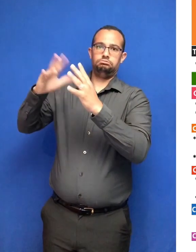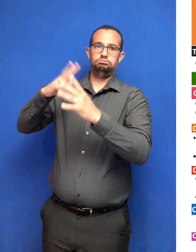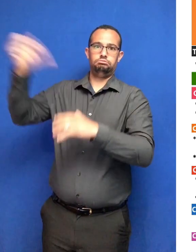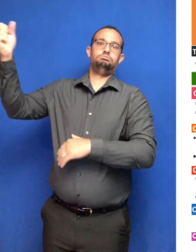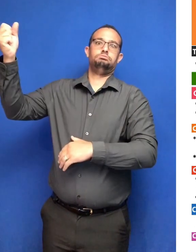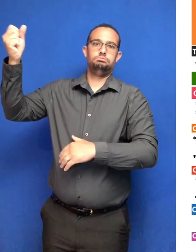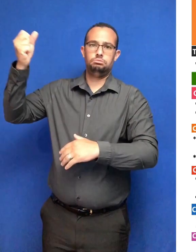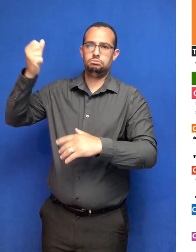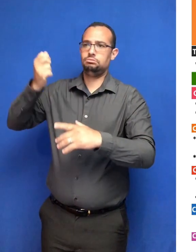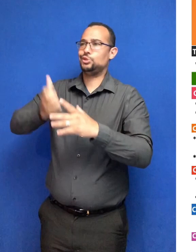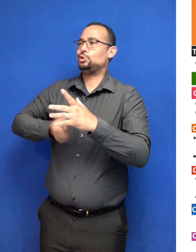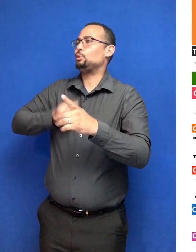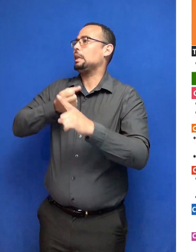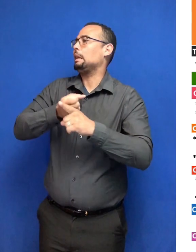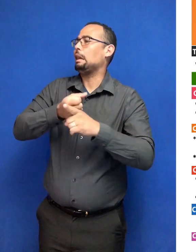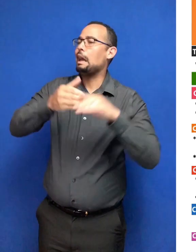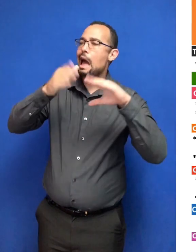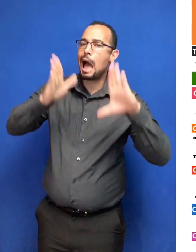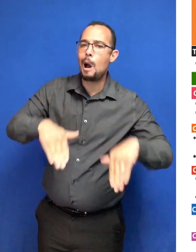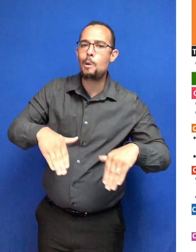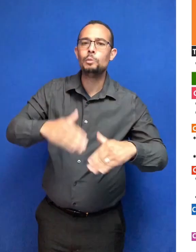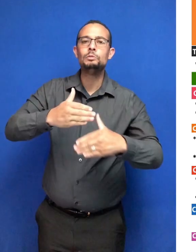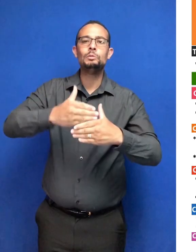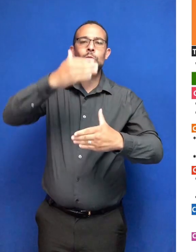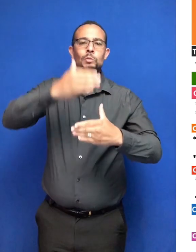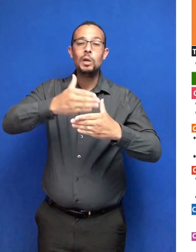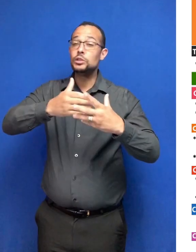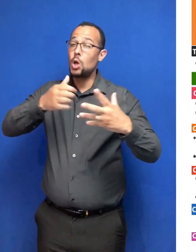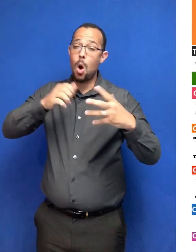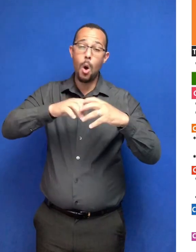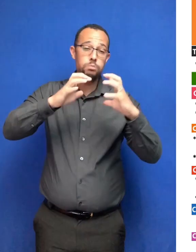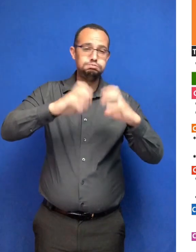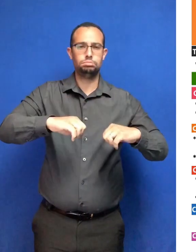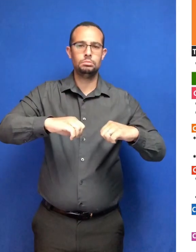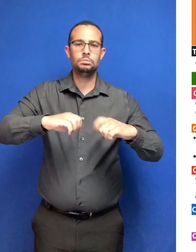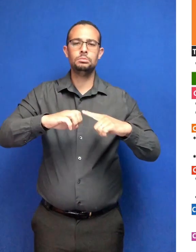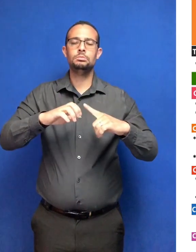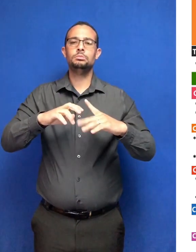things may get thrown into a house, through a window, or down the street.